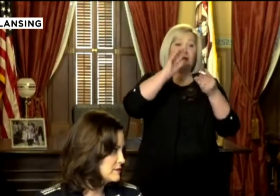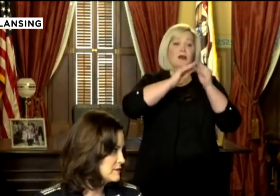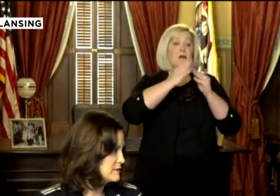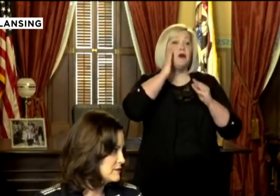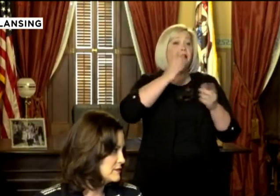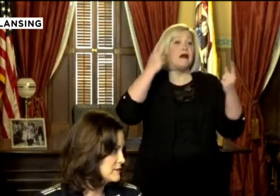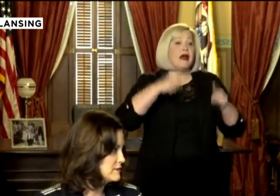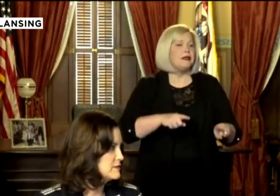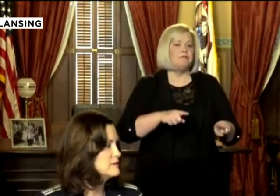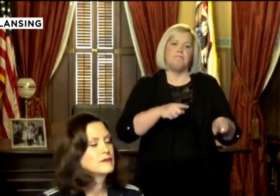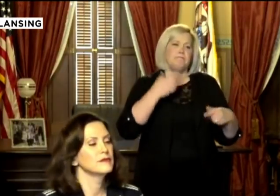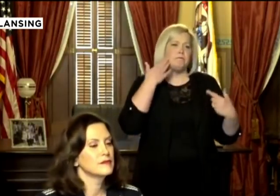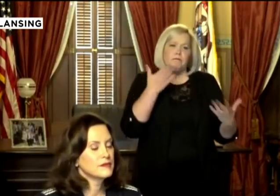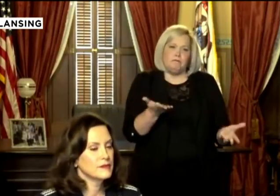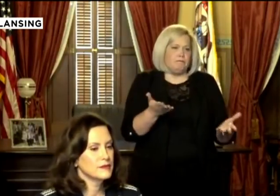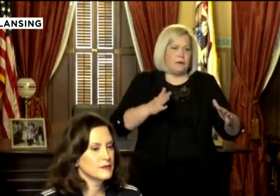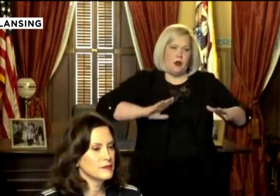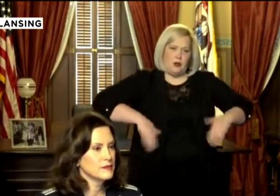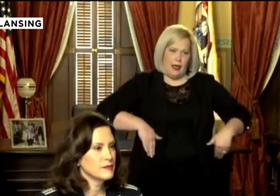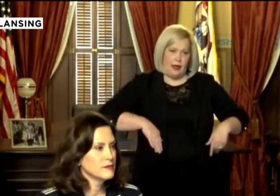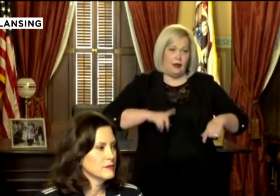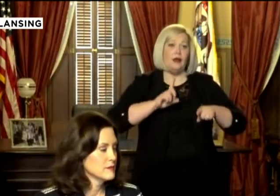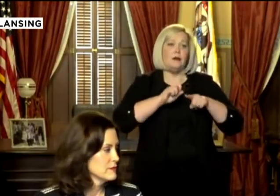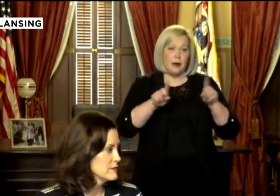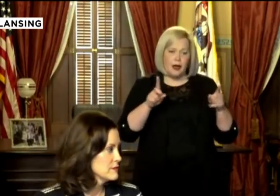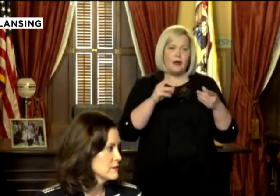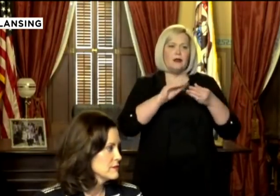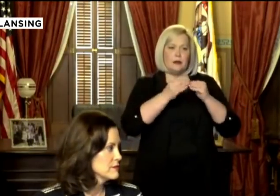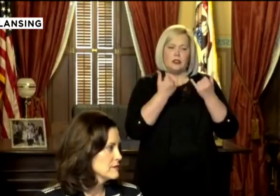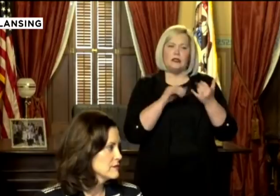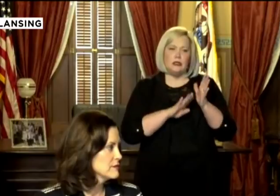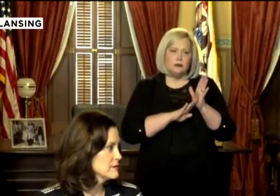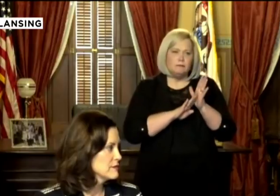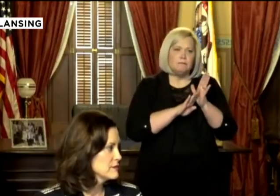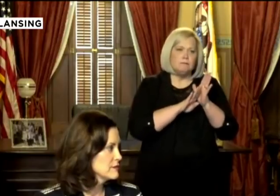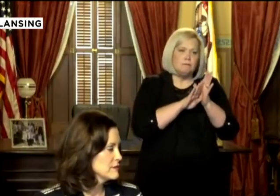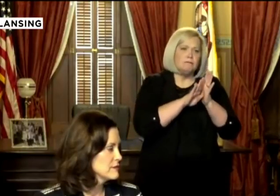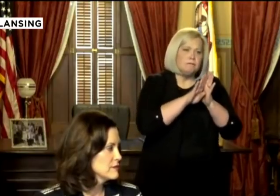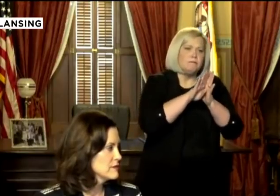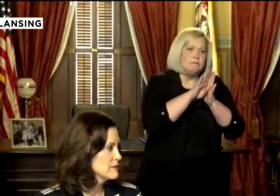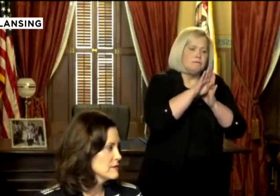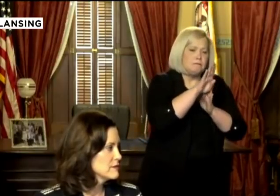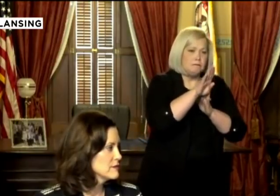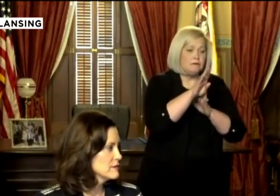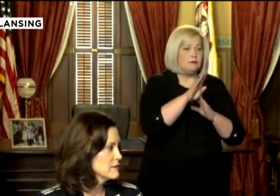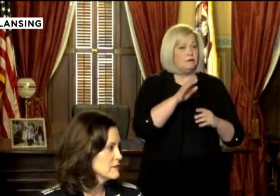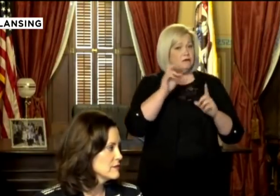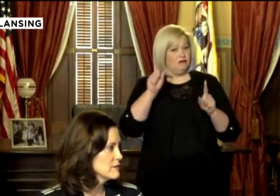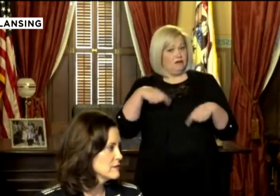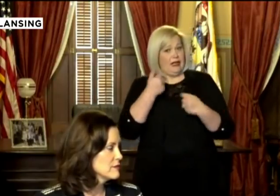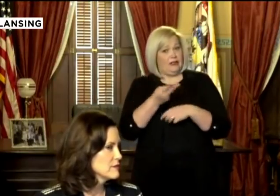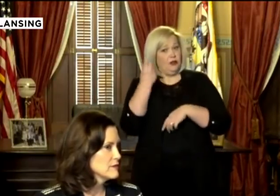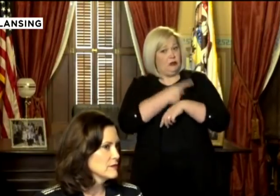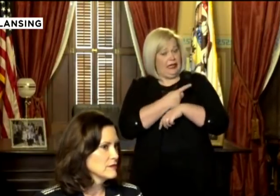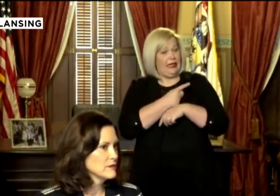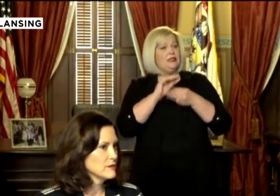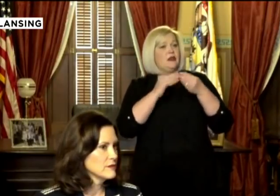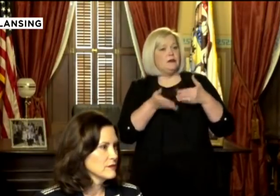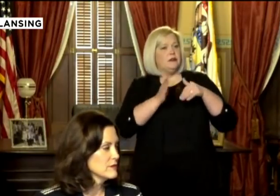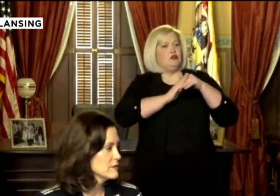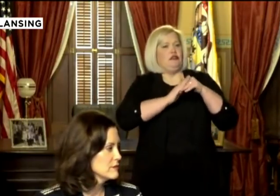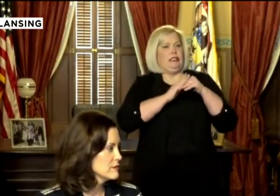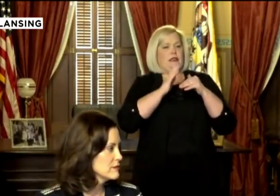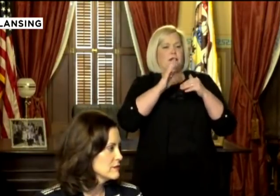the upslope. We've identified more than 1,000 new cases each day over the past few days. As